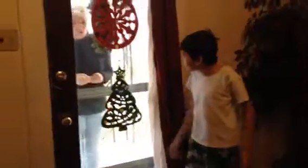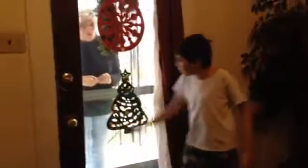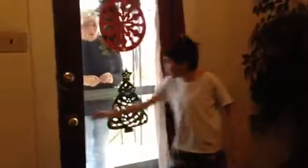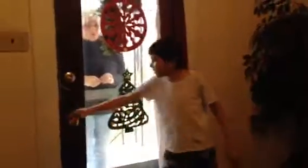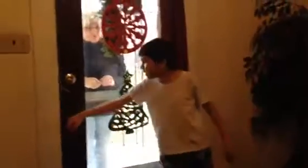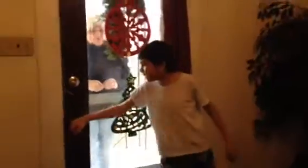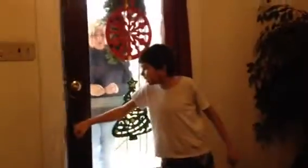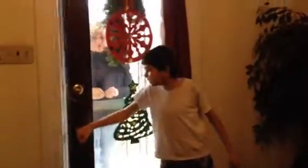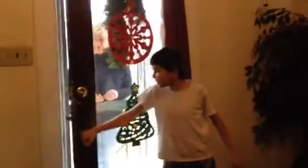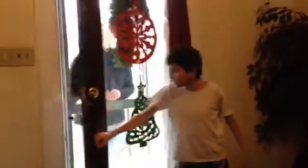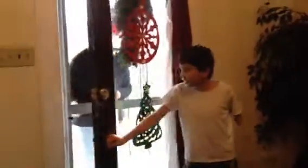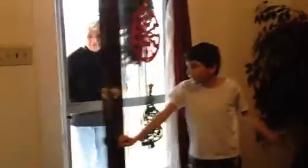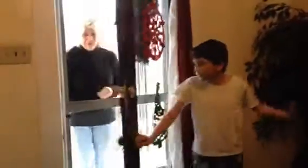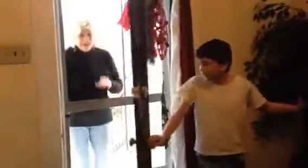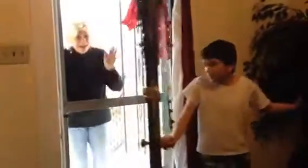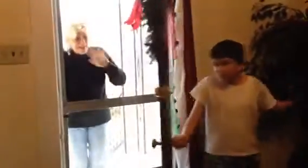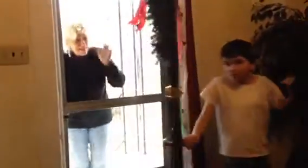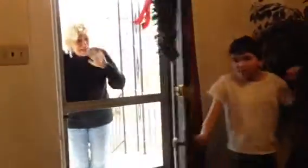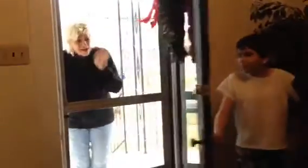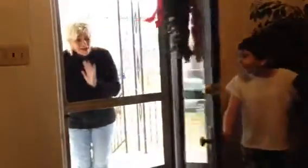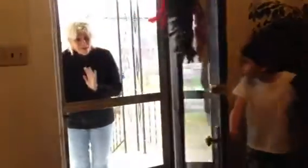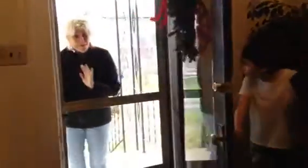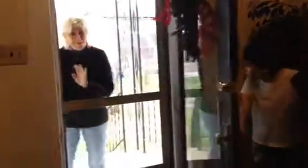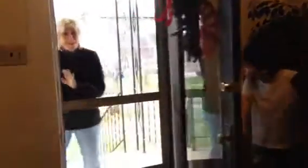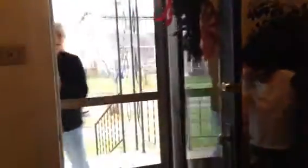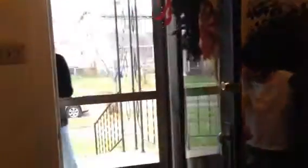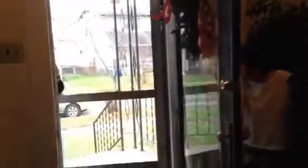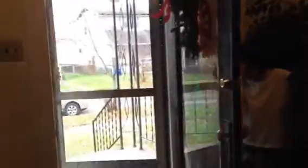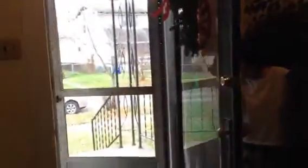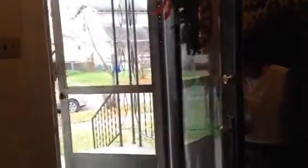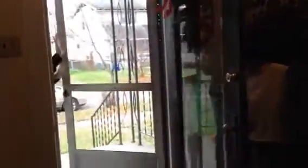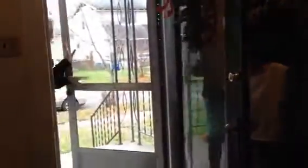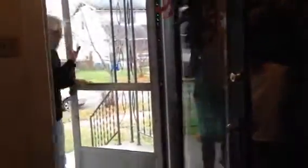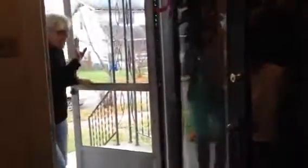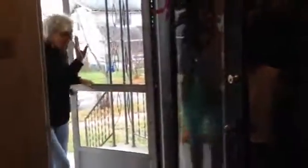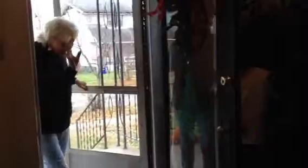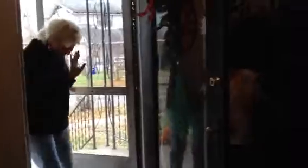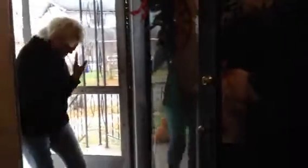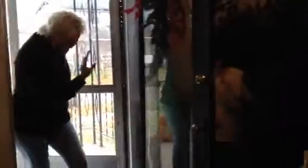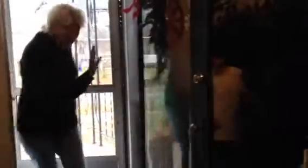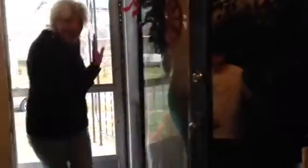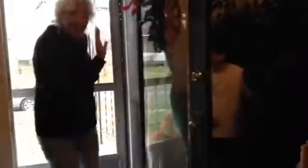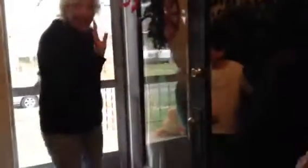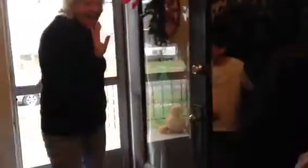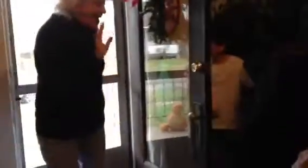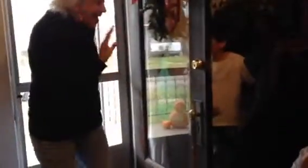bring back. I agree with you. Getting on the road, going against the Hawks, there's no movement like that. Going up against Aaron Rodgers and that Packers defense.